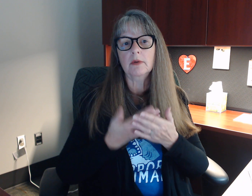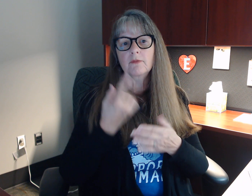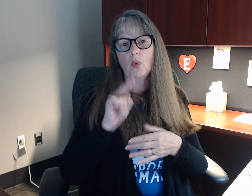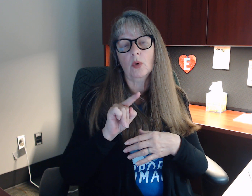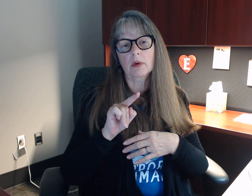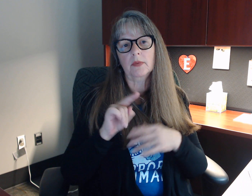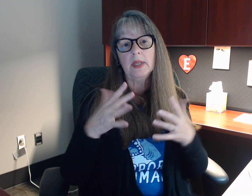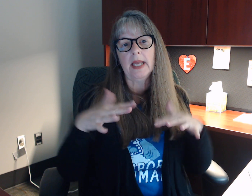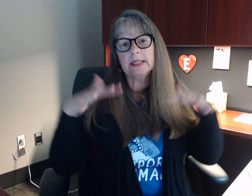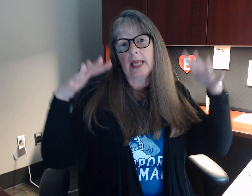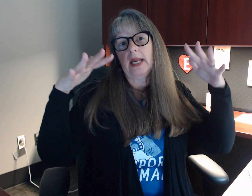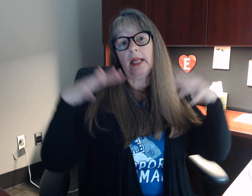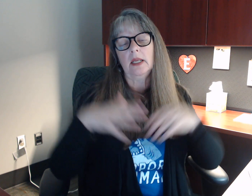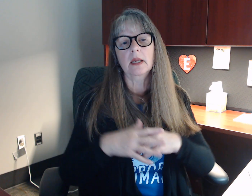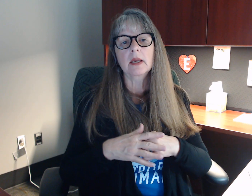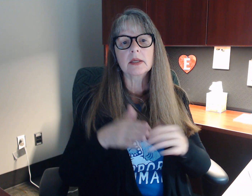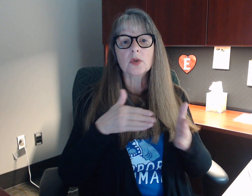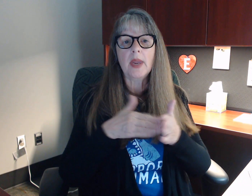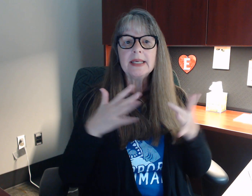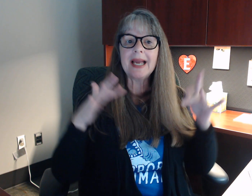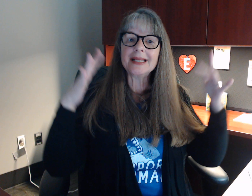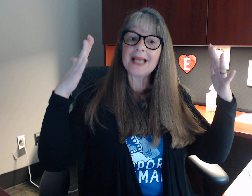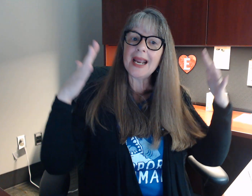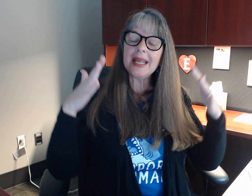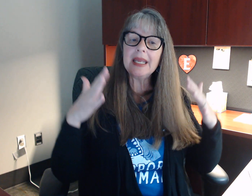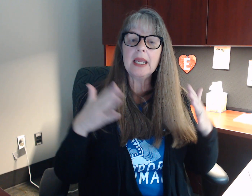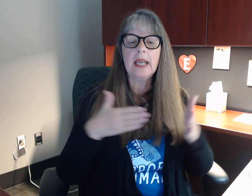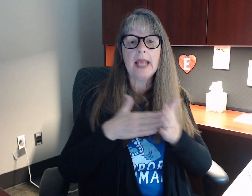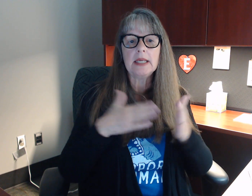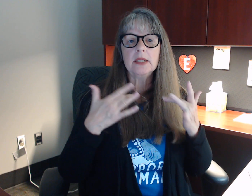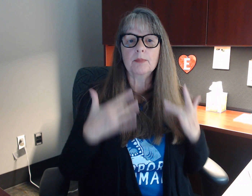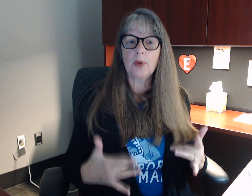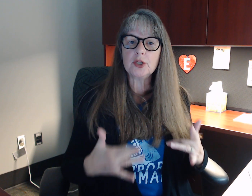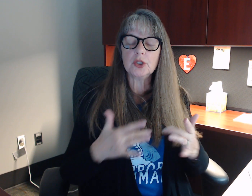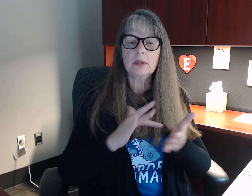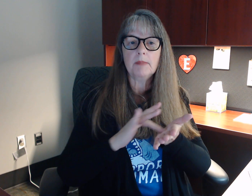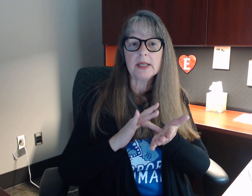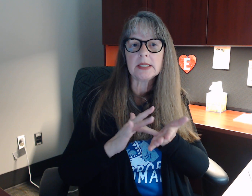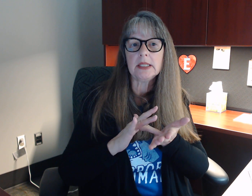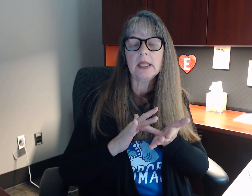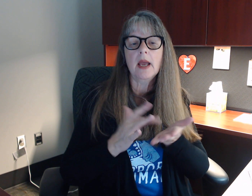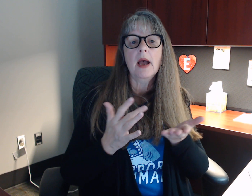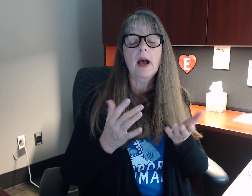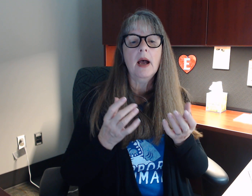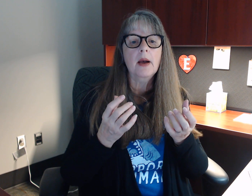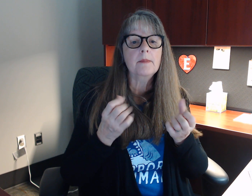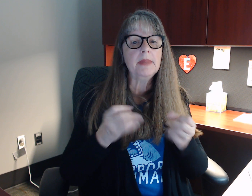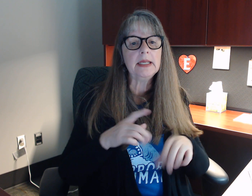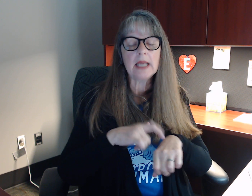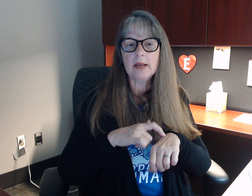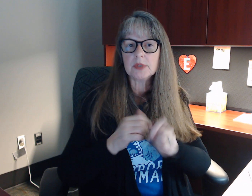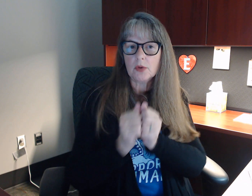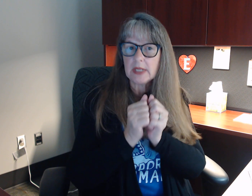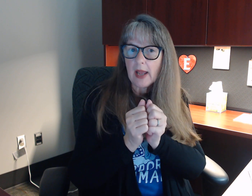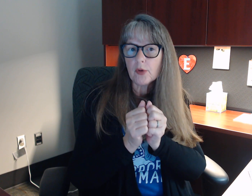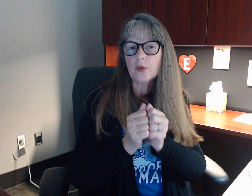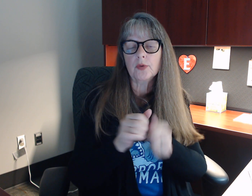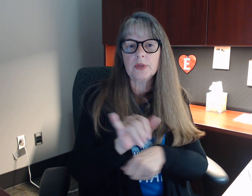for the anxiety. So anti-anxiety and anti-depression medicine many times go together. They're in the